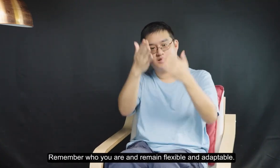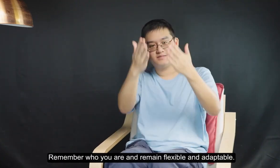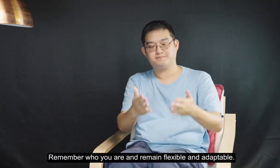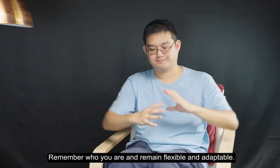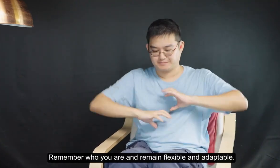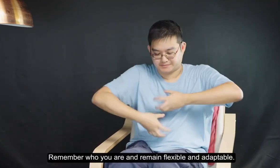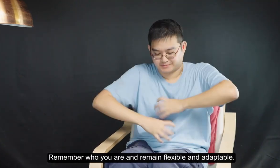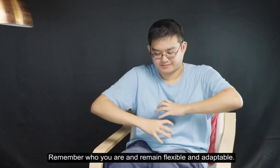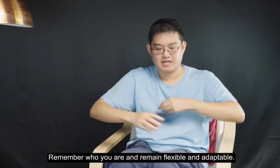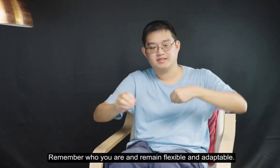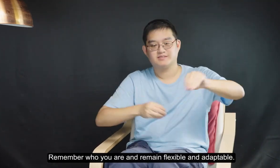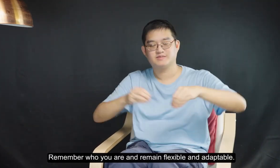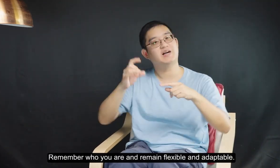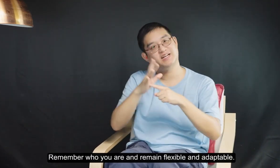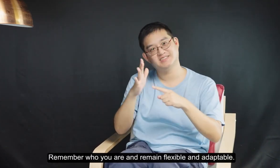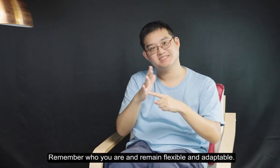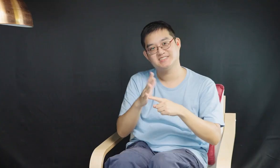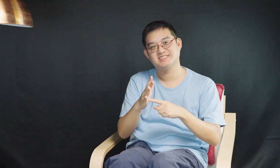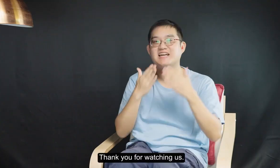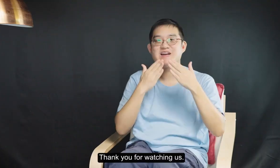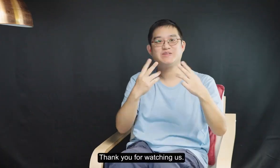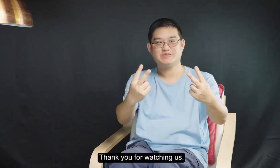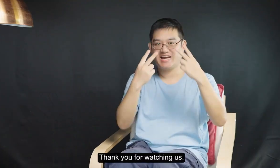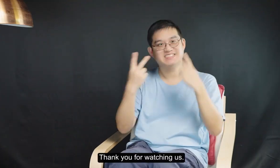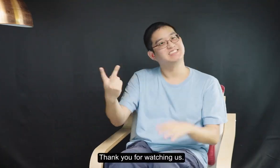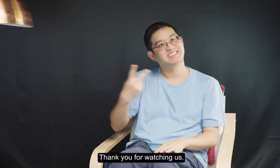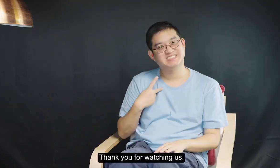and remain flexible and adaptable. Thank you for watching us.